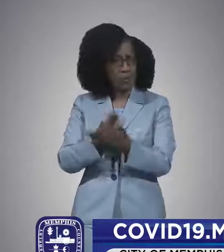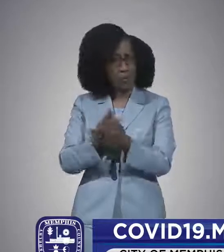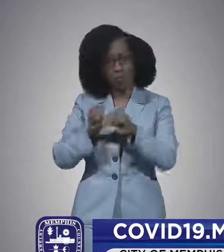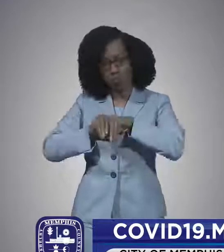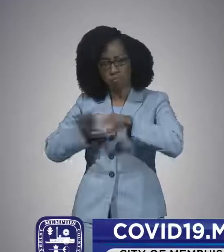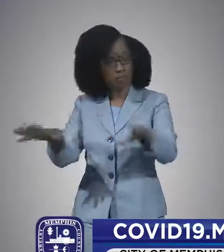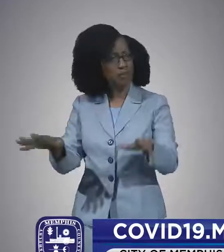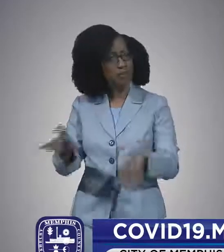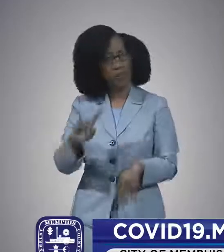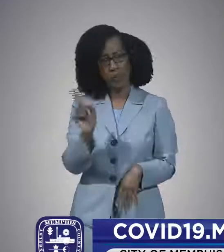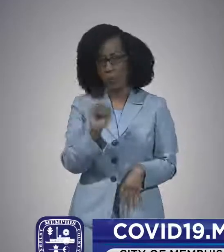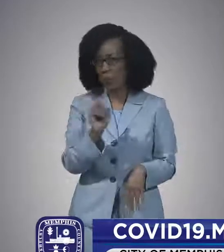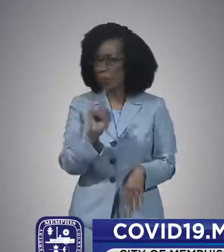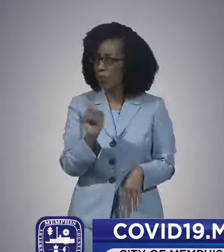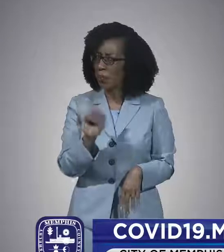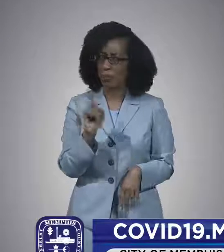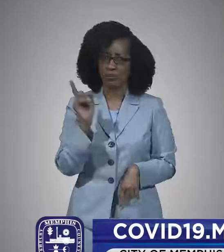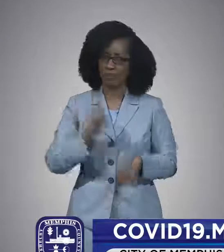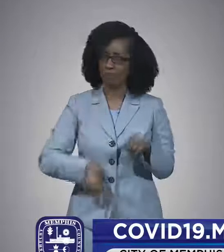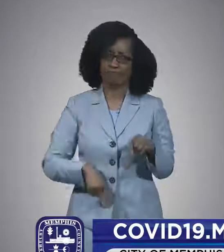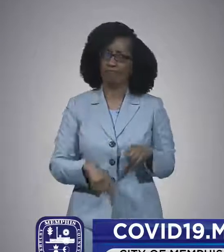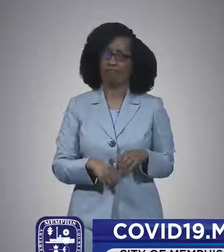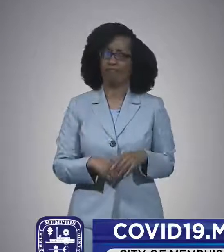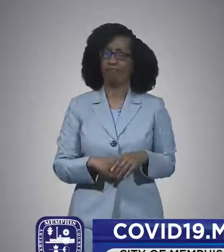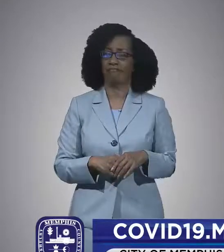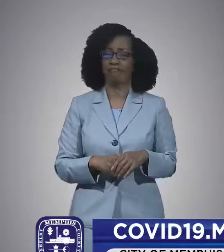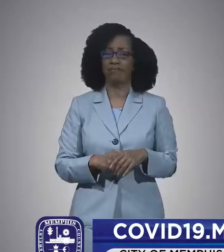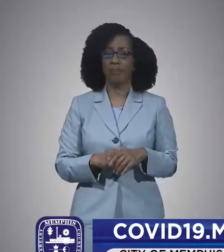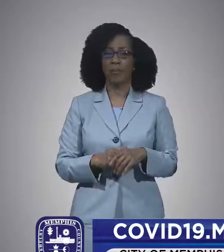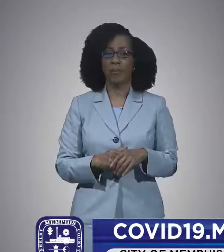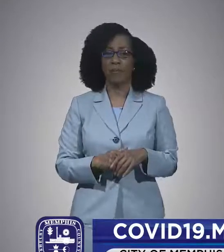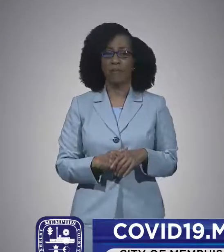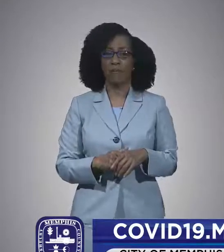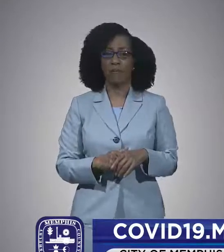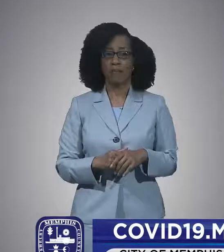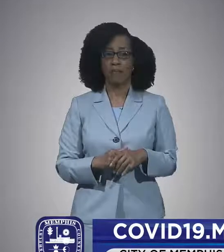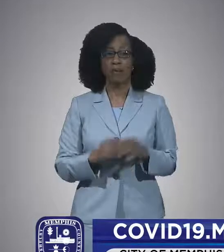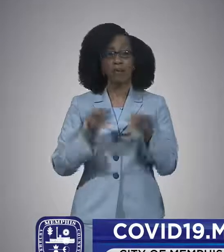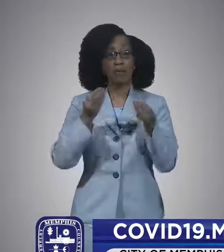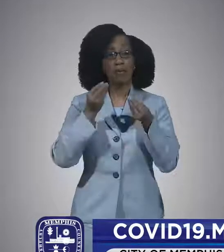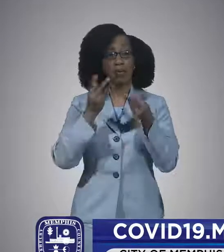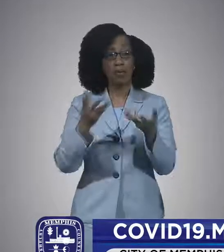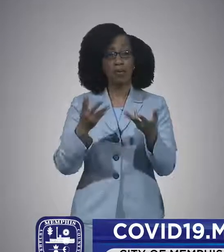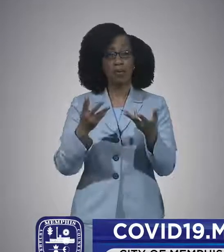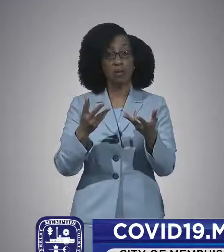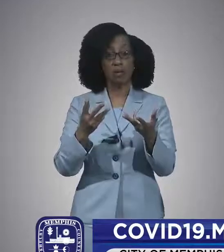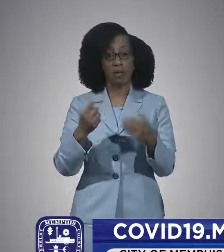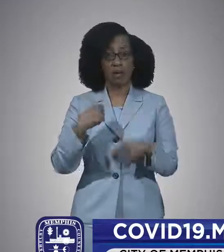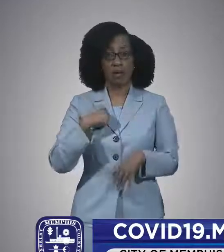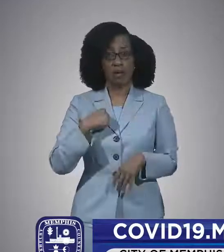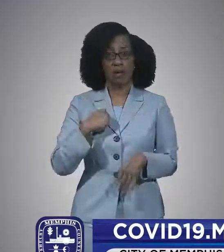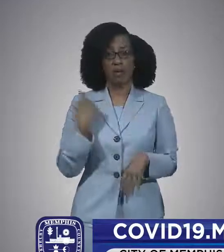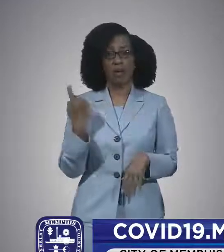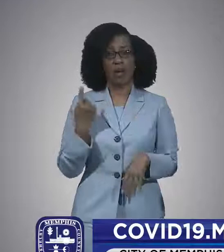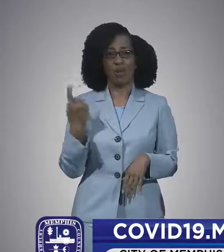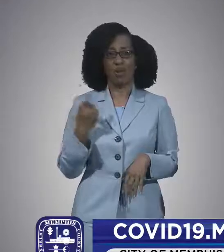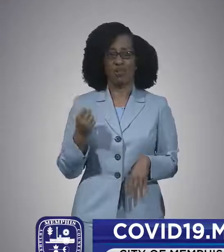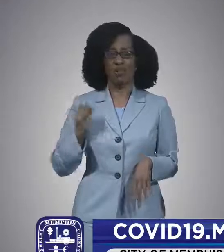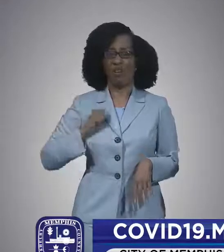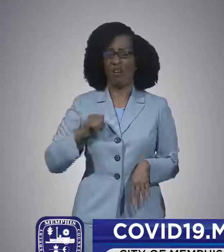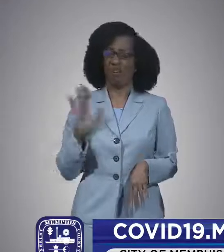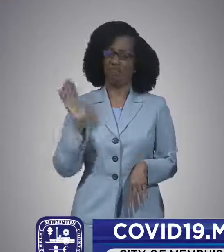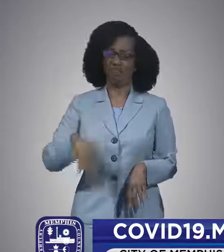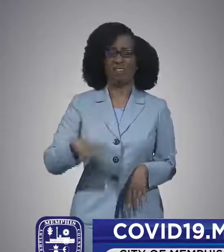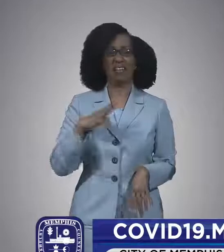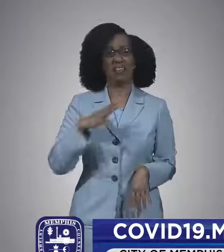no longer have that luxury. Just on a personal note, I was always one of those guys that's going to tough it out and come to